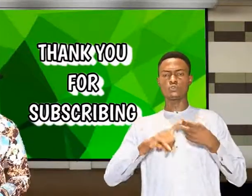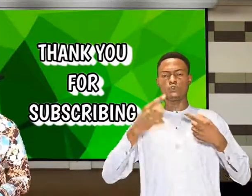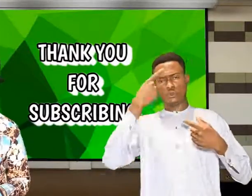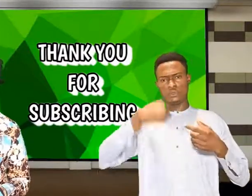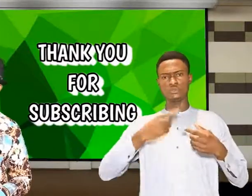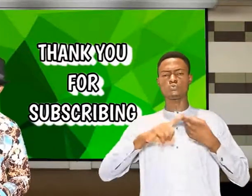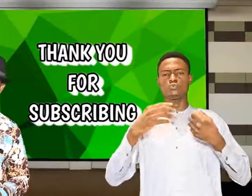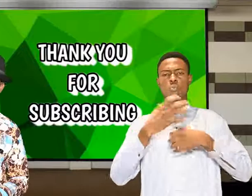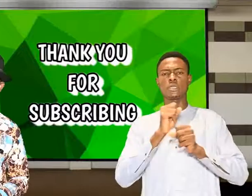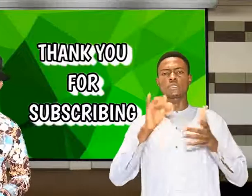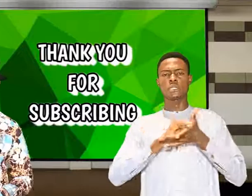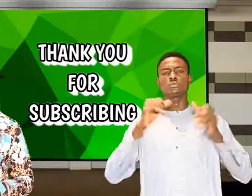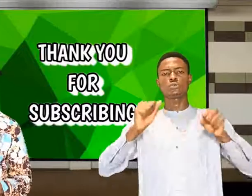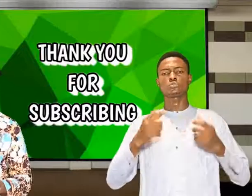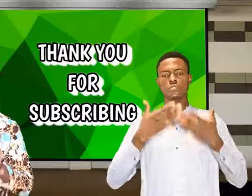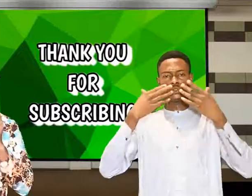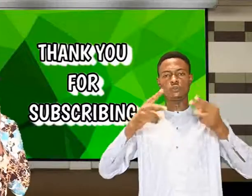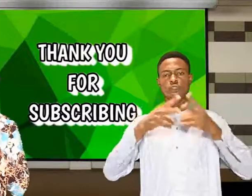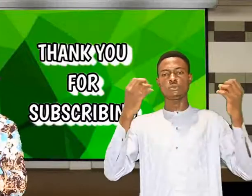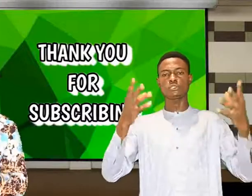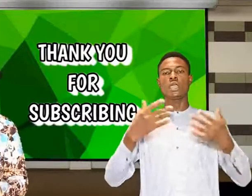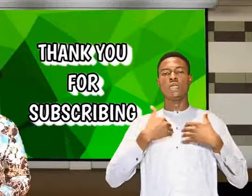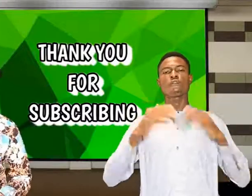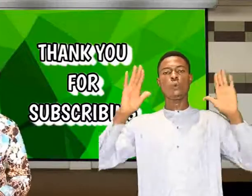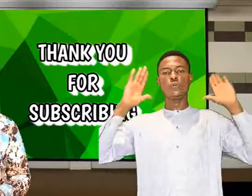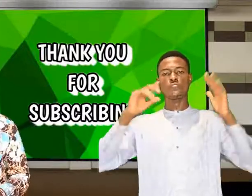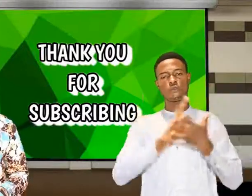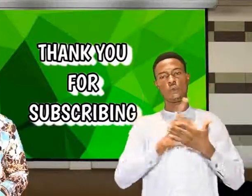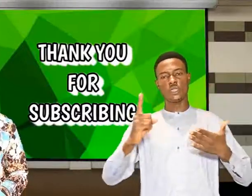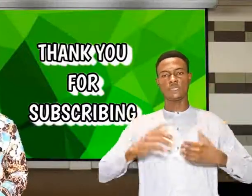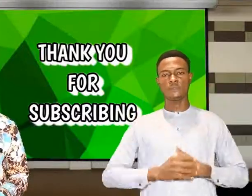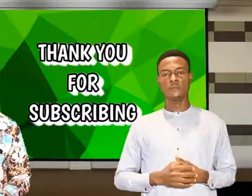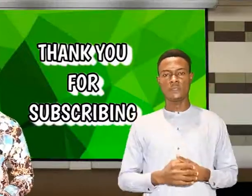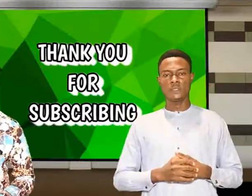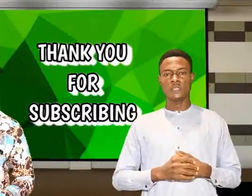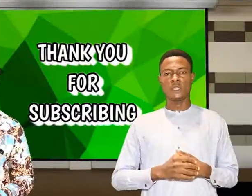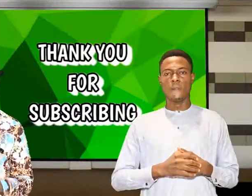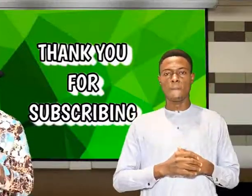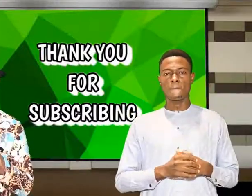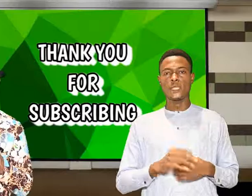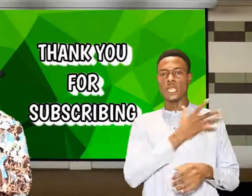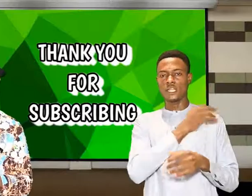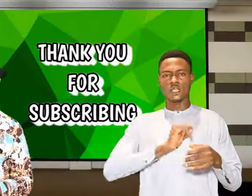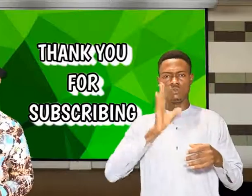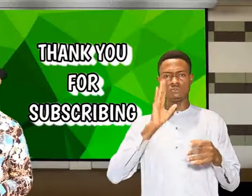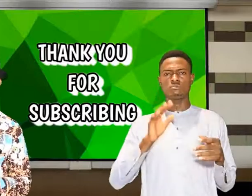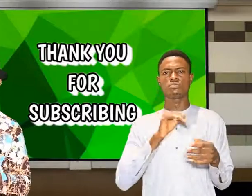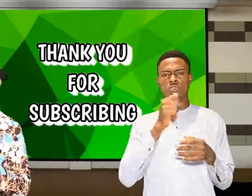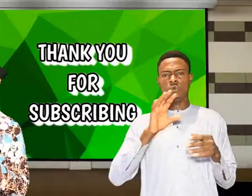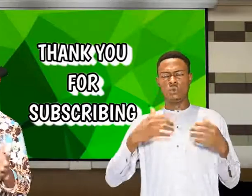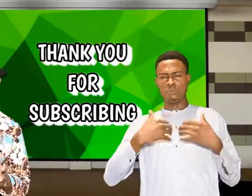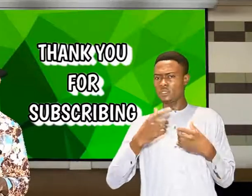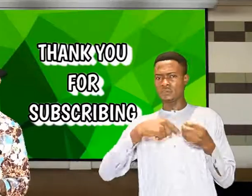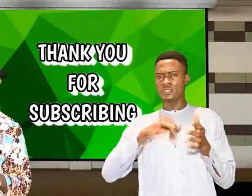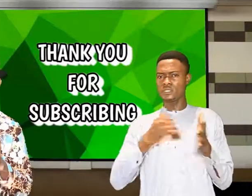that possible. Thank you so much. God bless you. Do have a wonderful week. But I didn't end up also. I will not have completed by saying